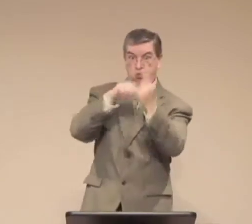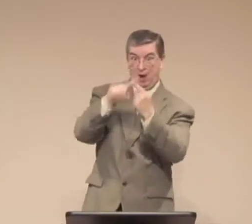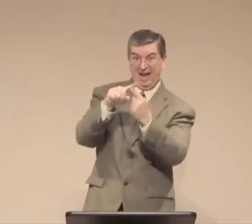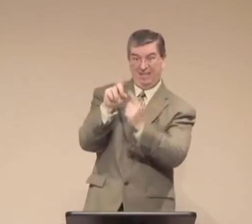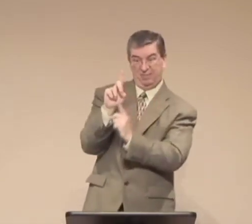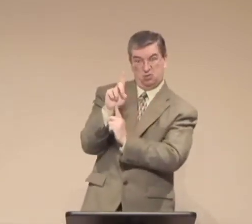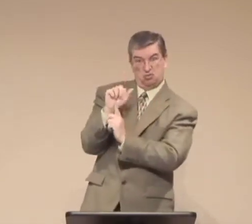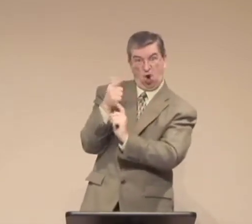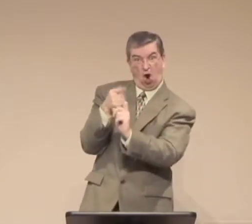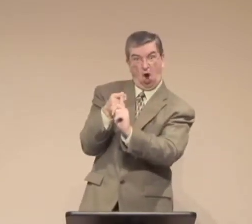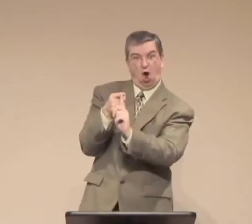Dogs.